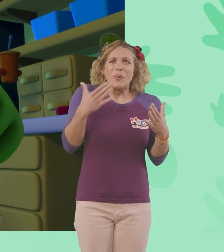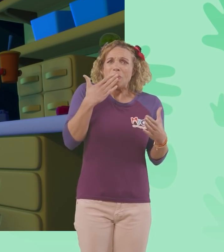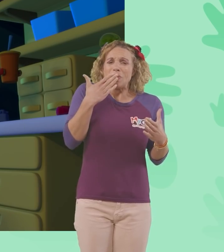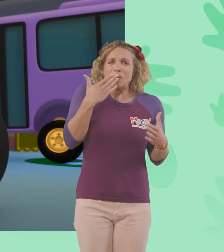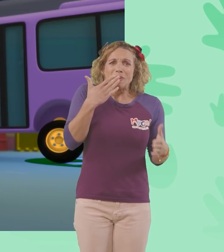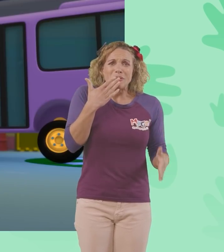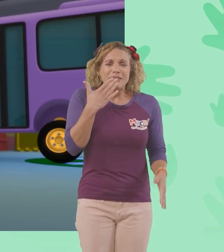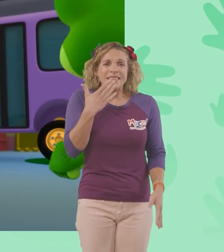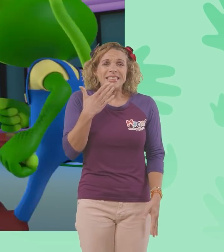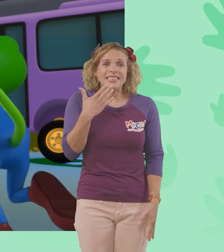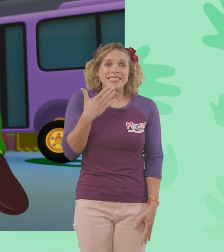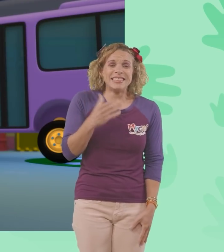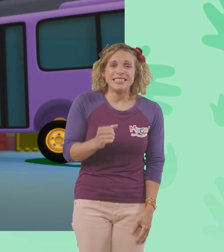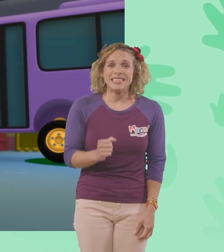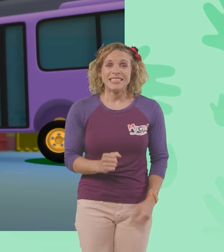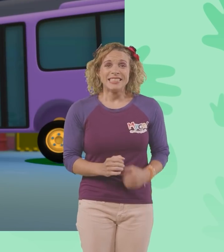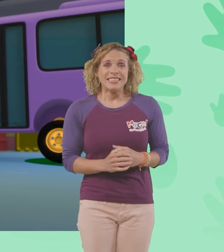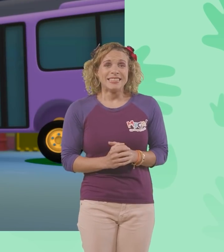Oh!